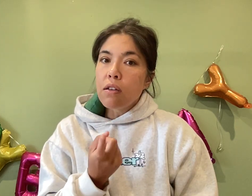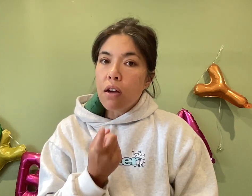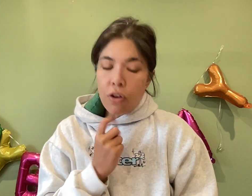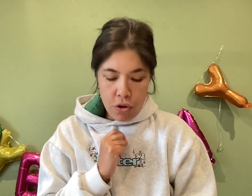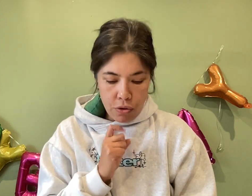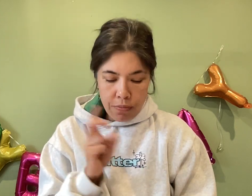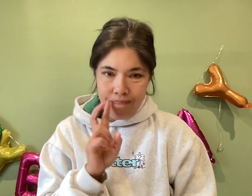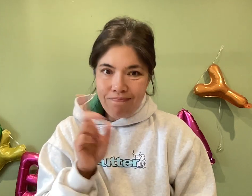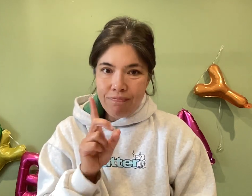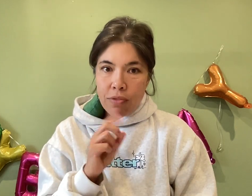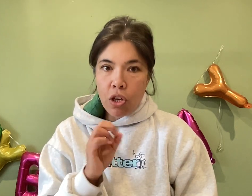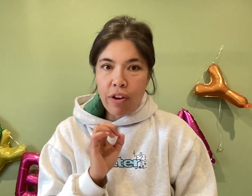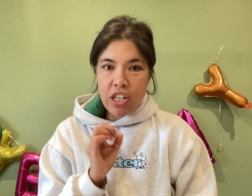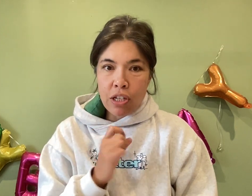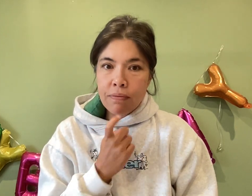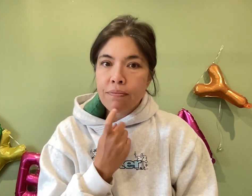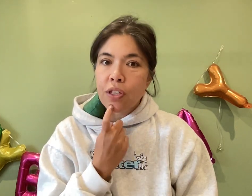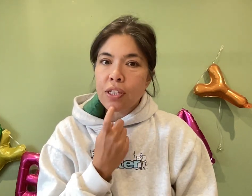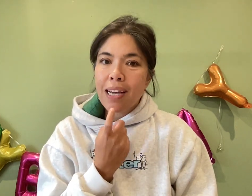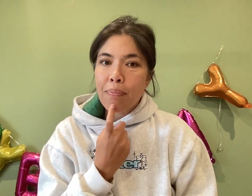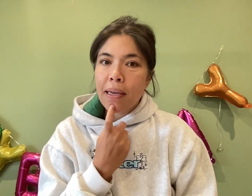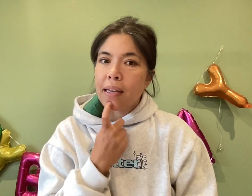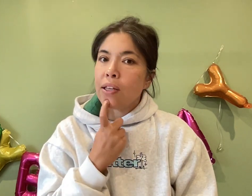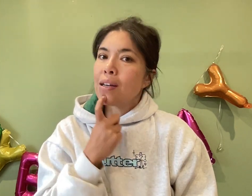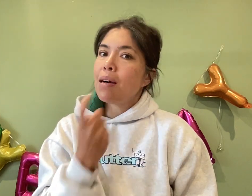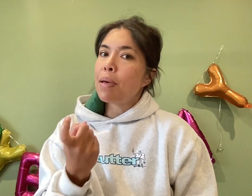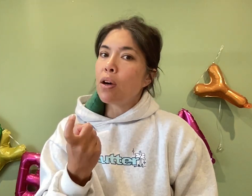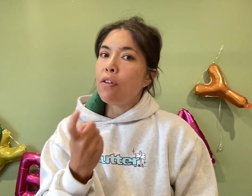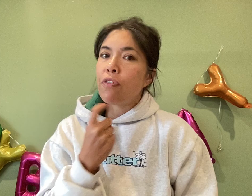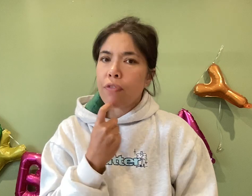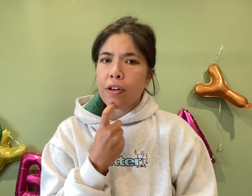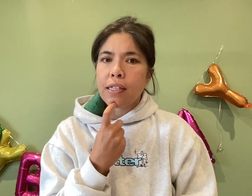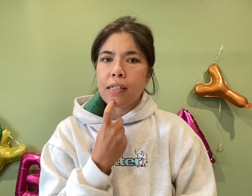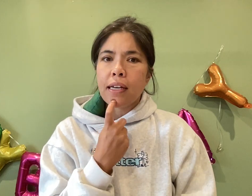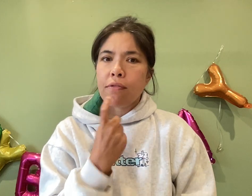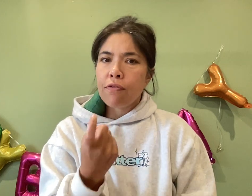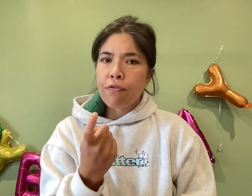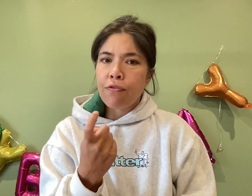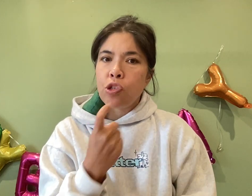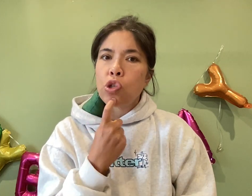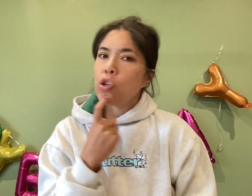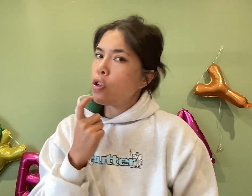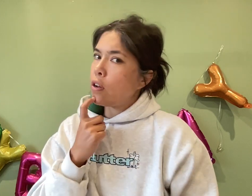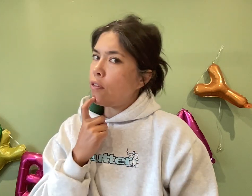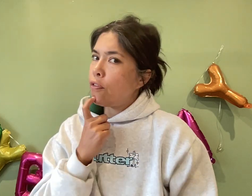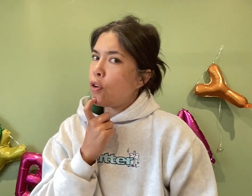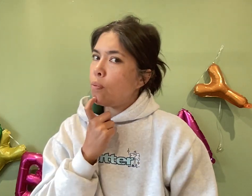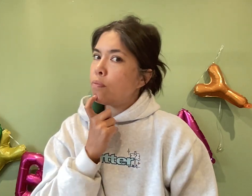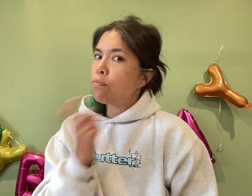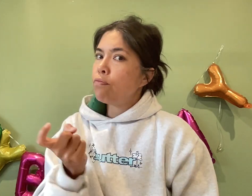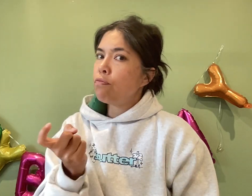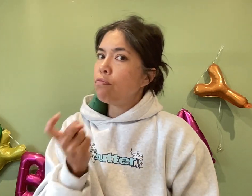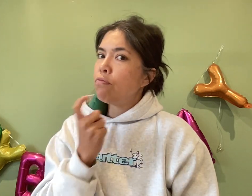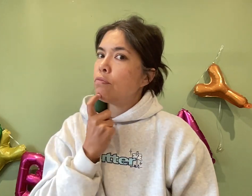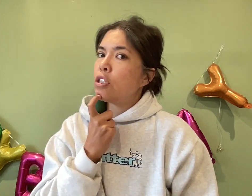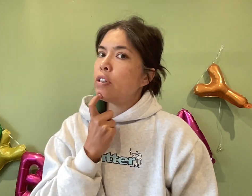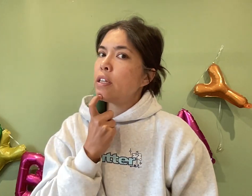Oh no, correction, not tapping, you're coming off, very like stern and firm. Serious.